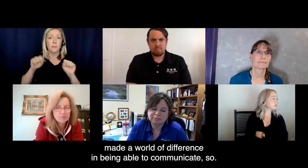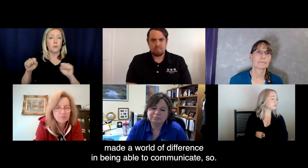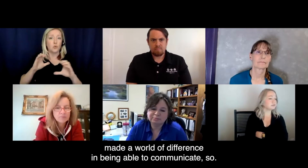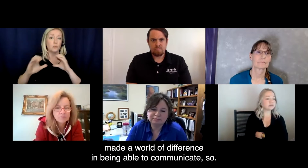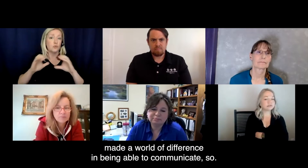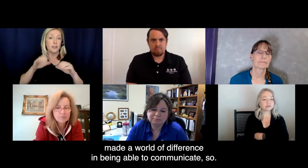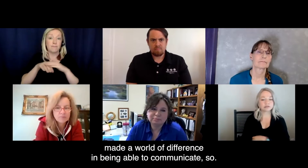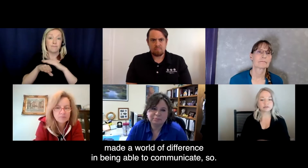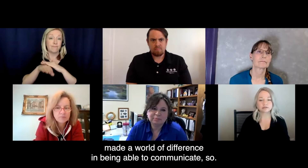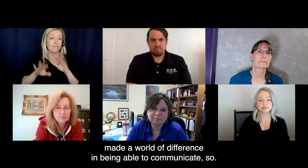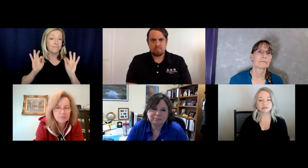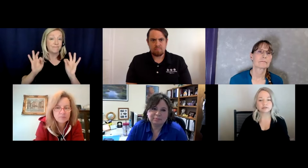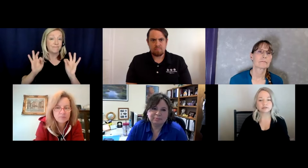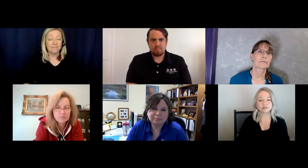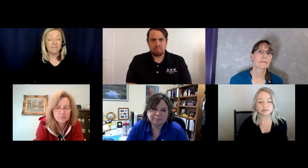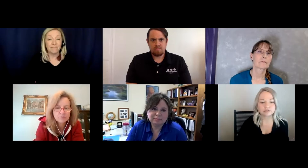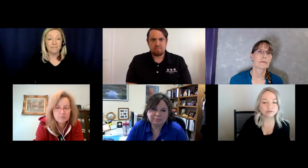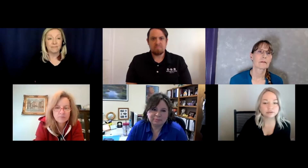So.